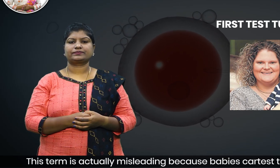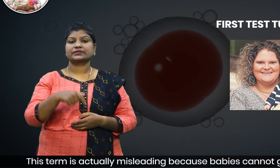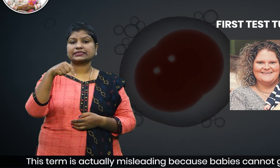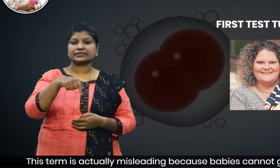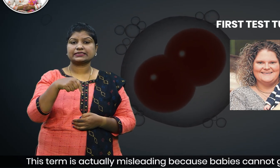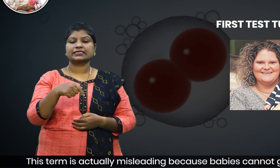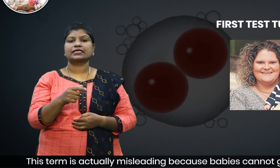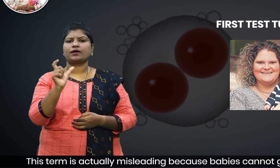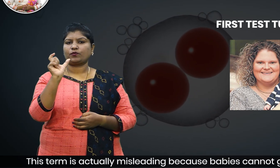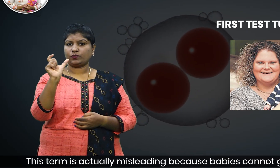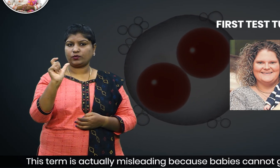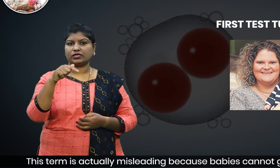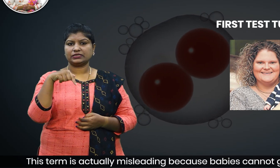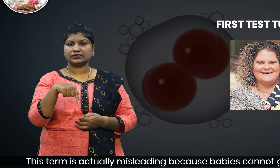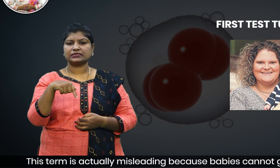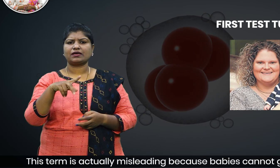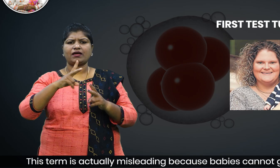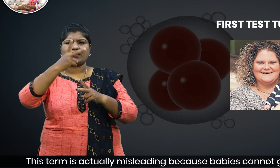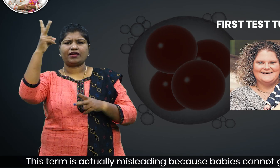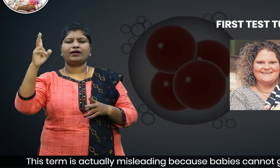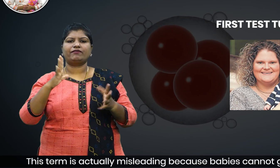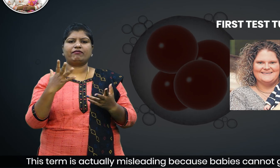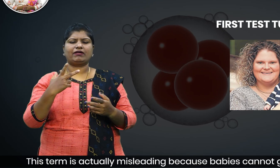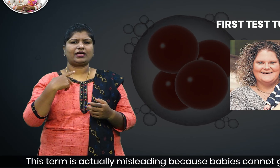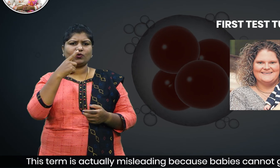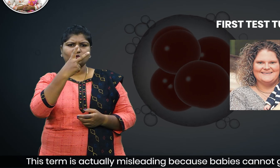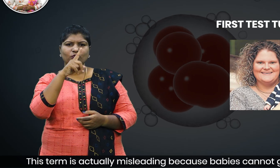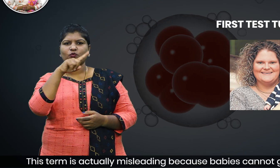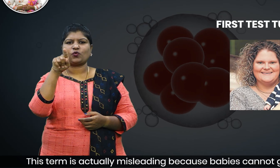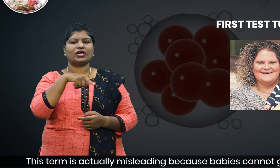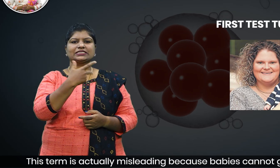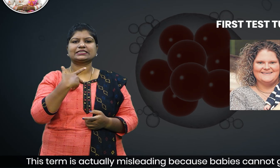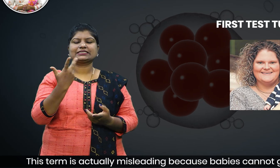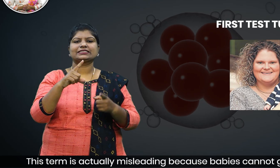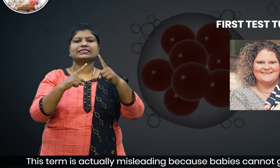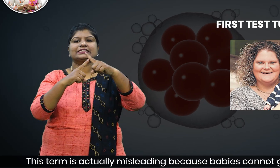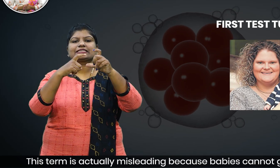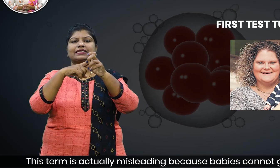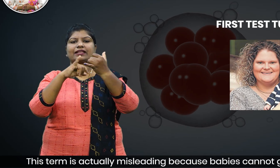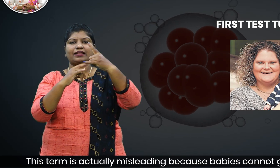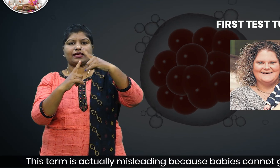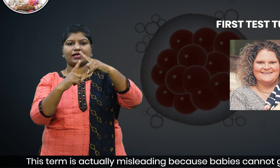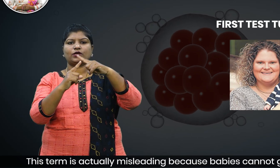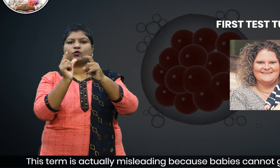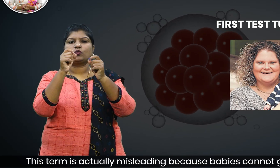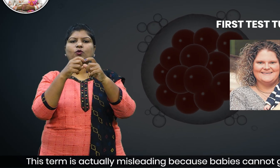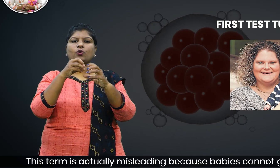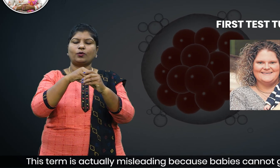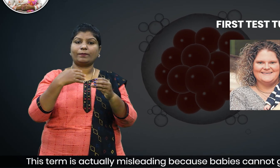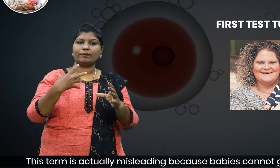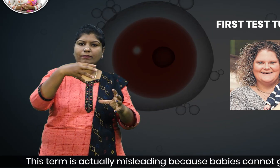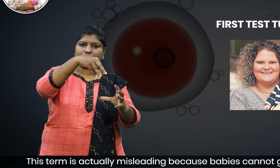This term is actually misleading because babies cannot grow in test tubes.